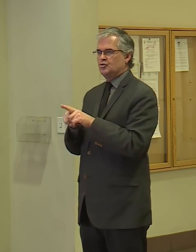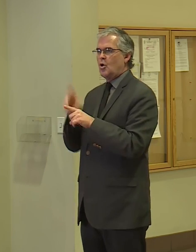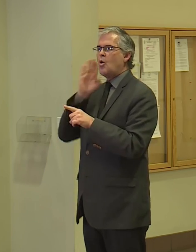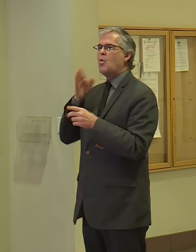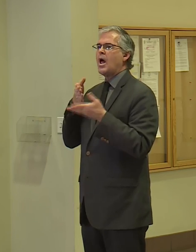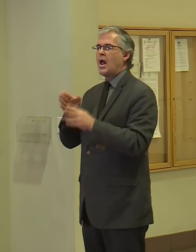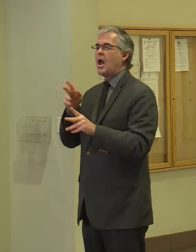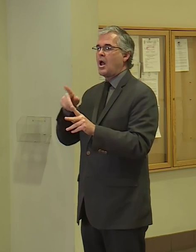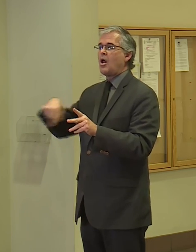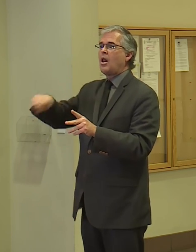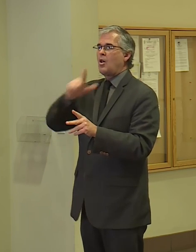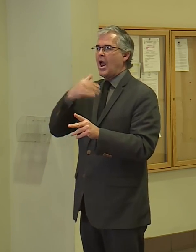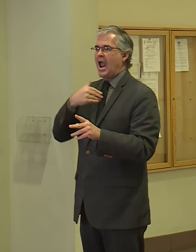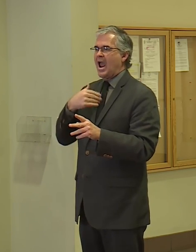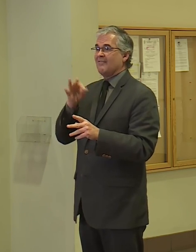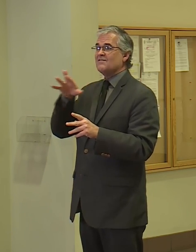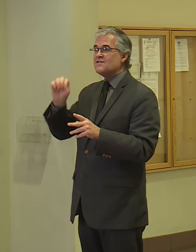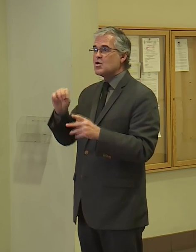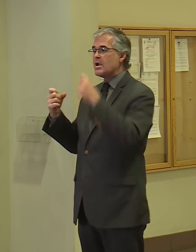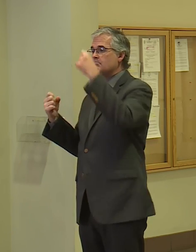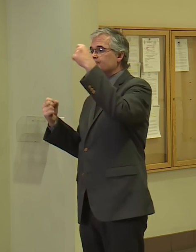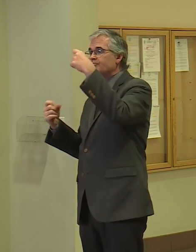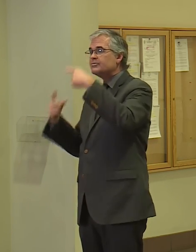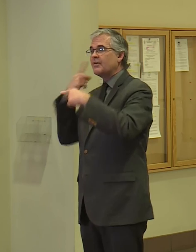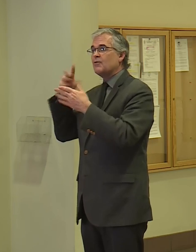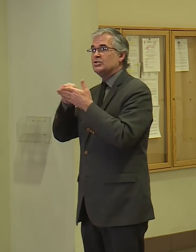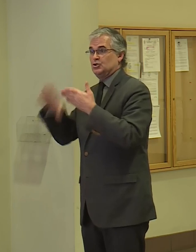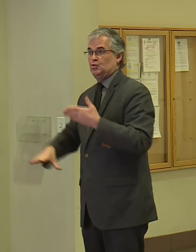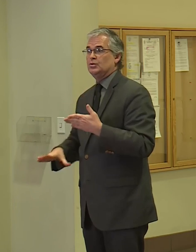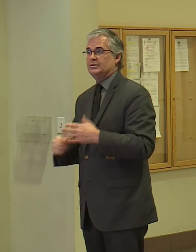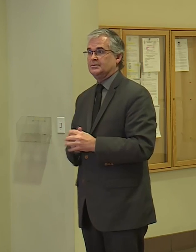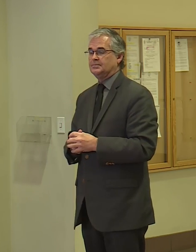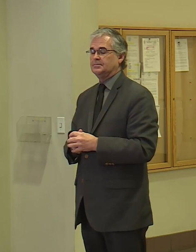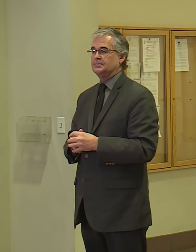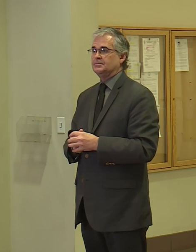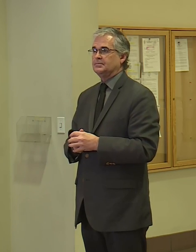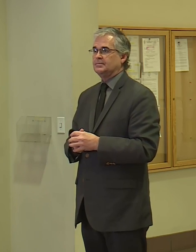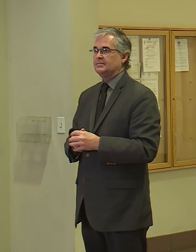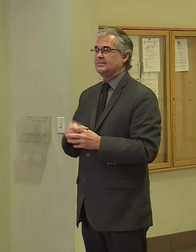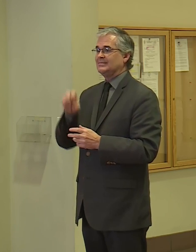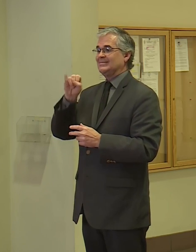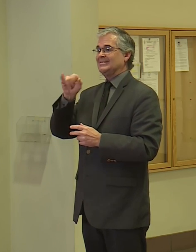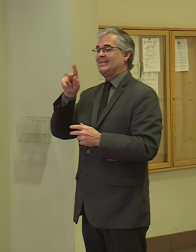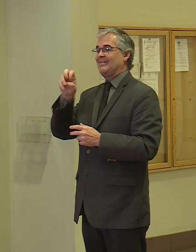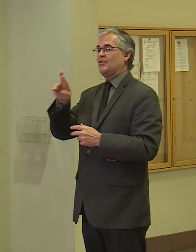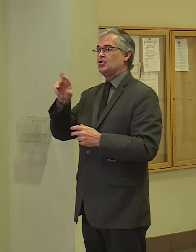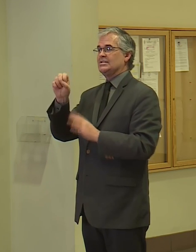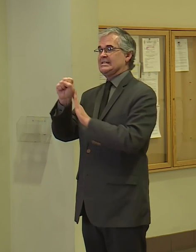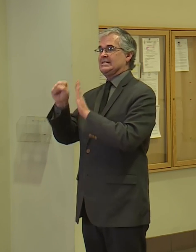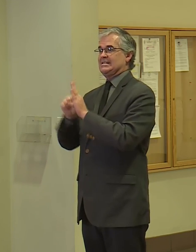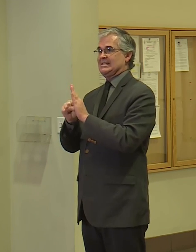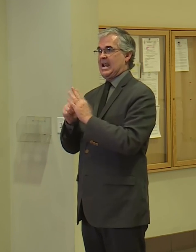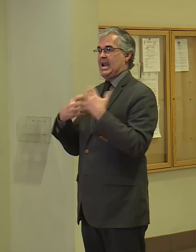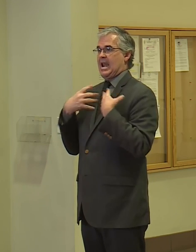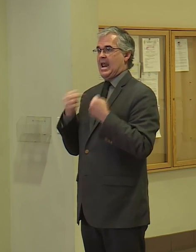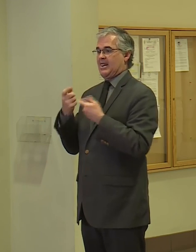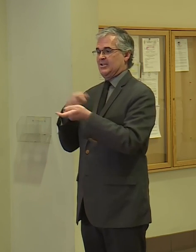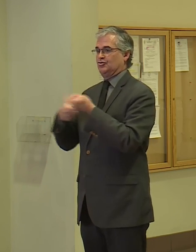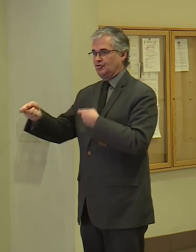and provide Wi-Fi for students the Silver State Health exchange took swift action announcing a limited-time